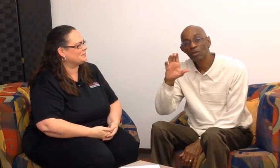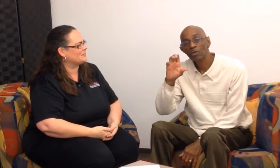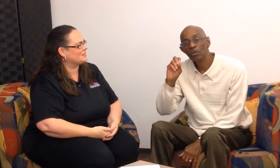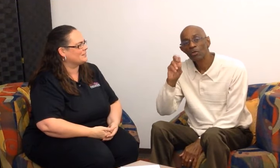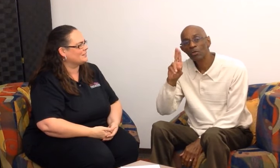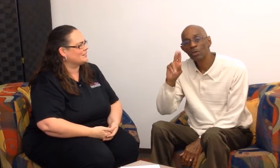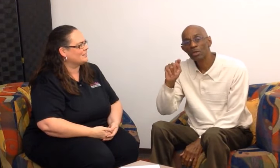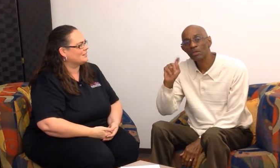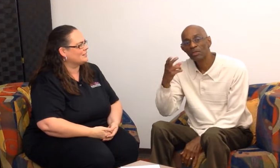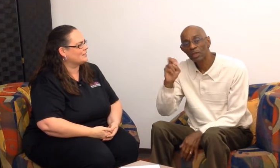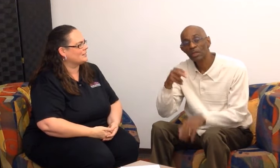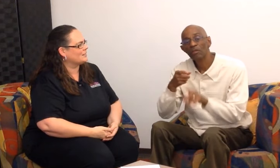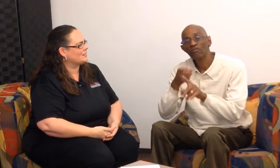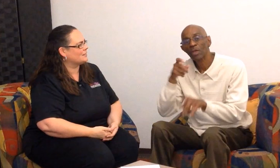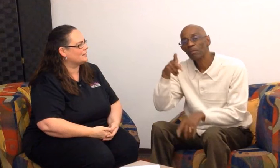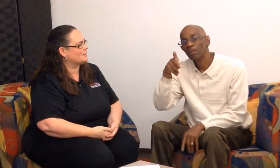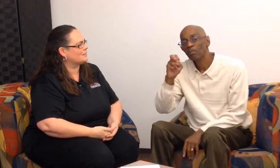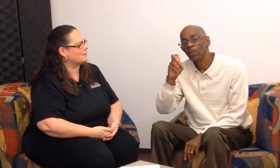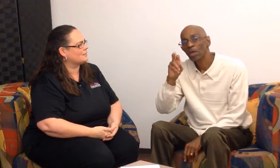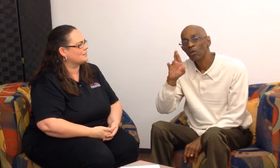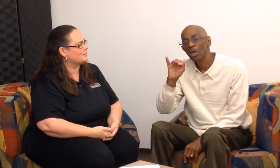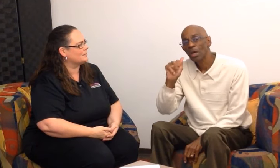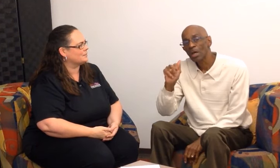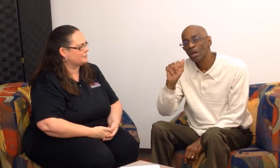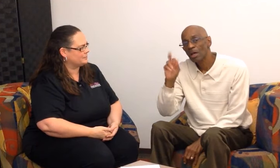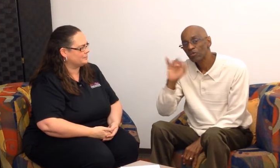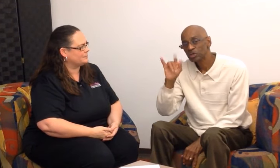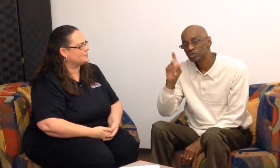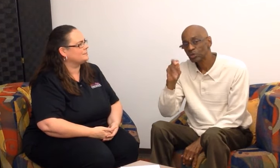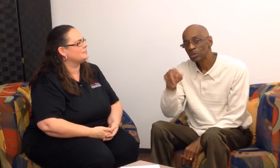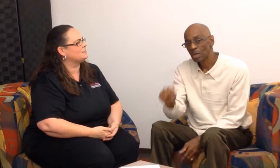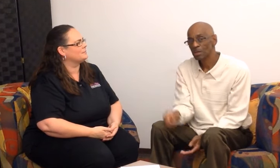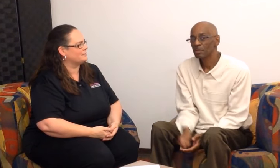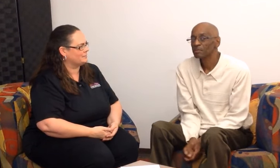Hello, I'm Al Cuthin from Peoria, Arizona.